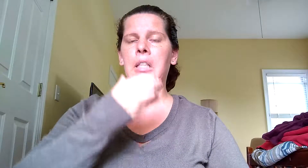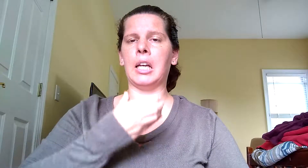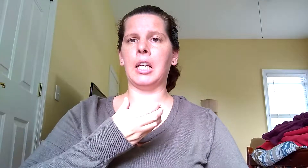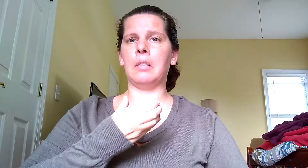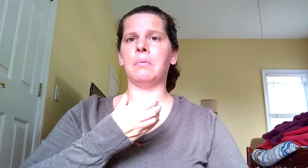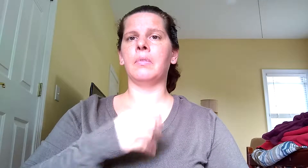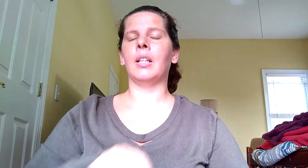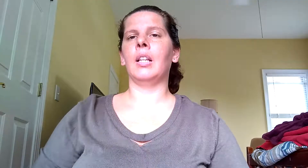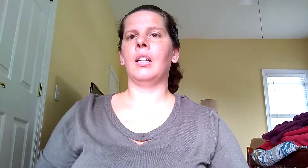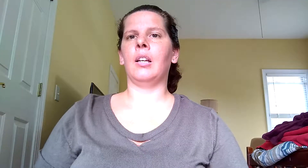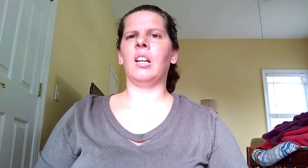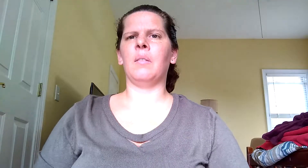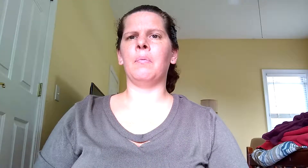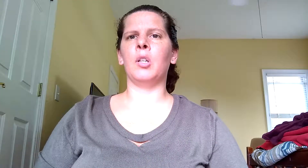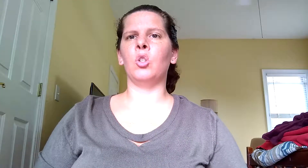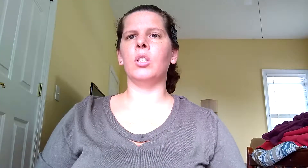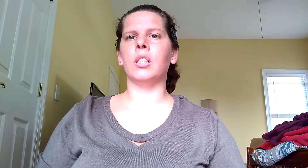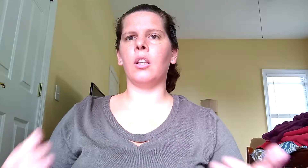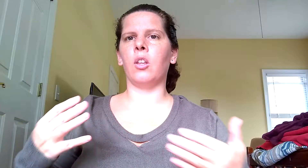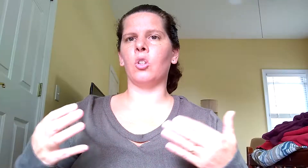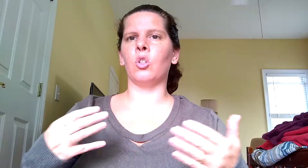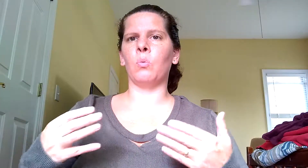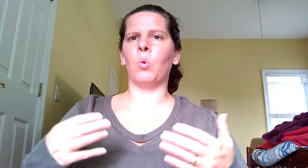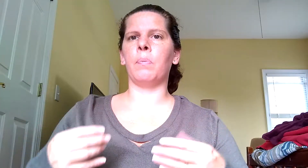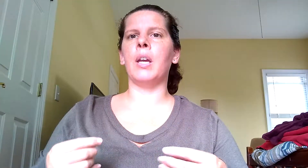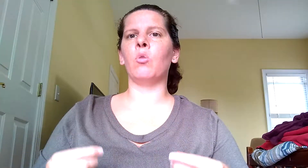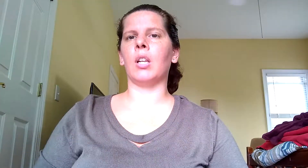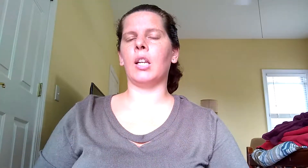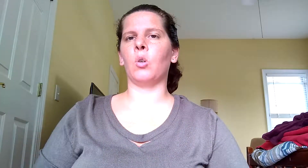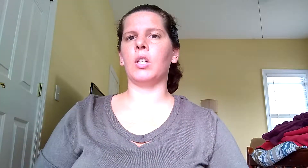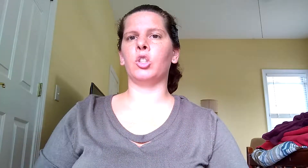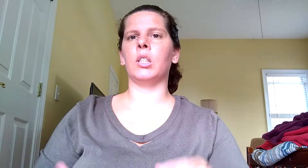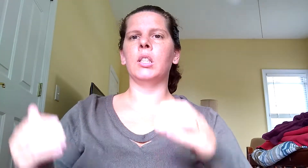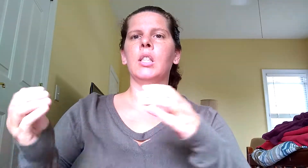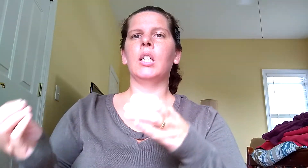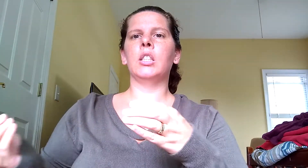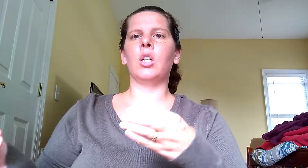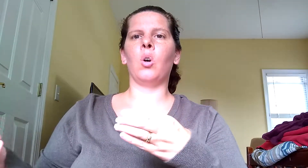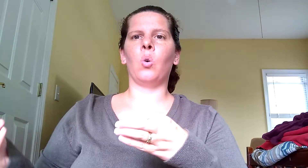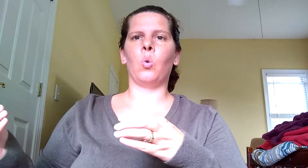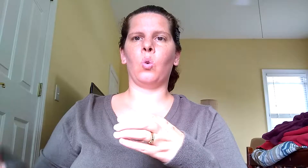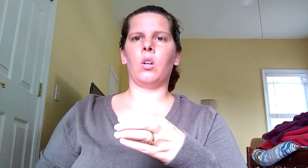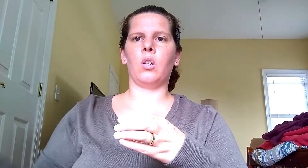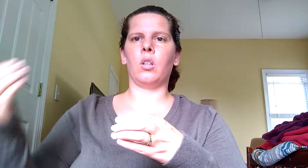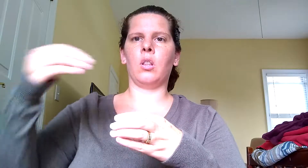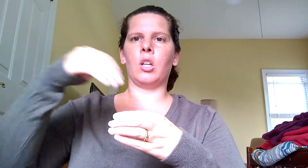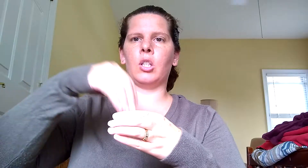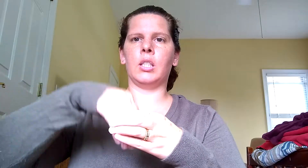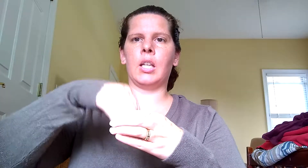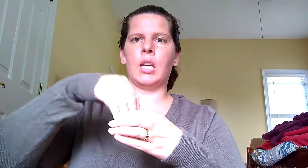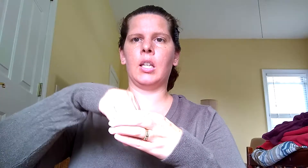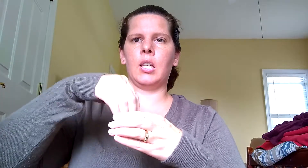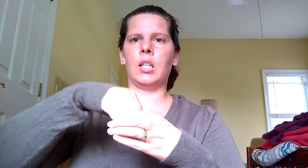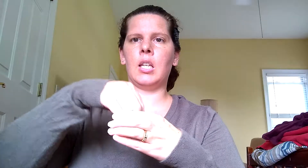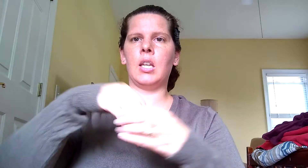sad. But usually they'll do more pain-related questions. So they could say,